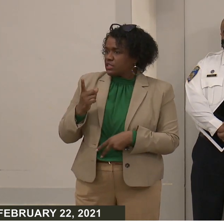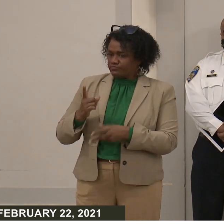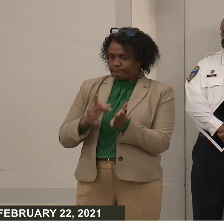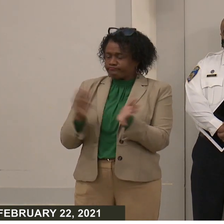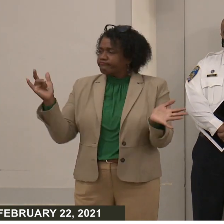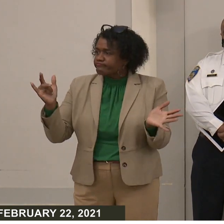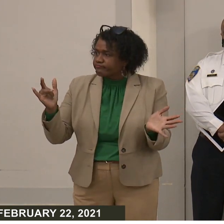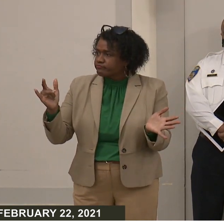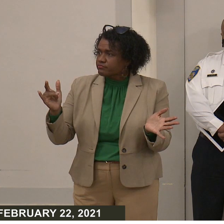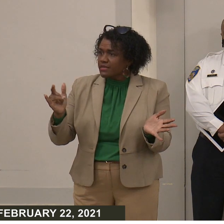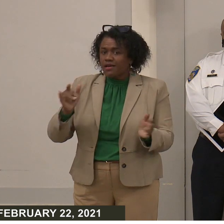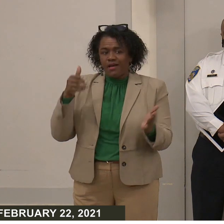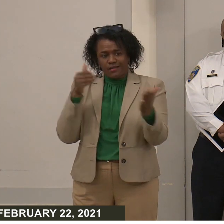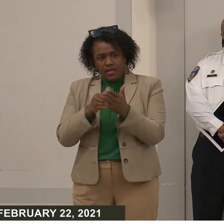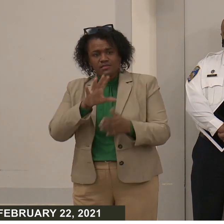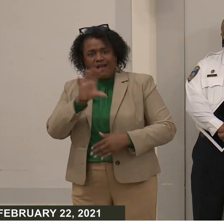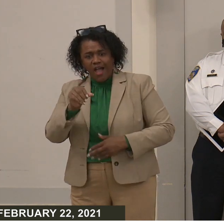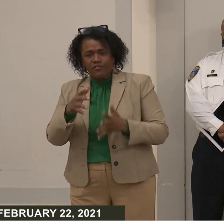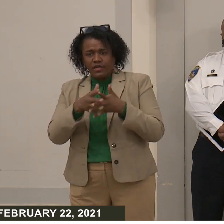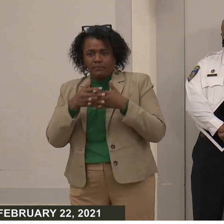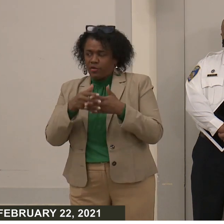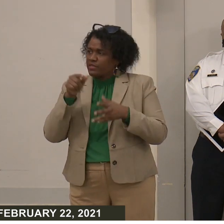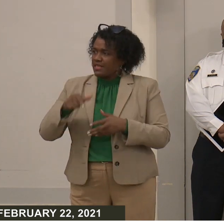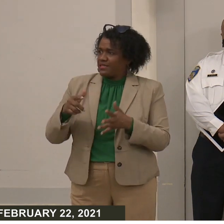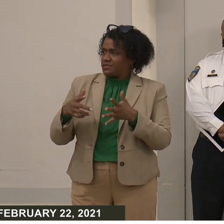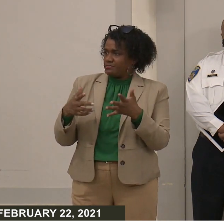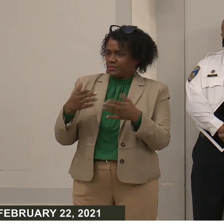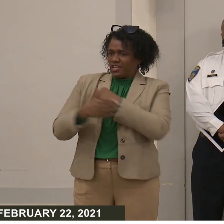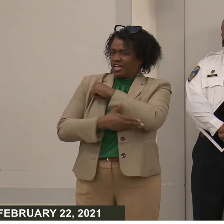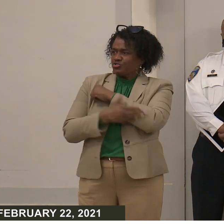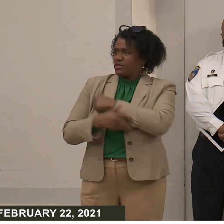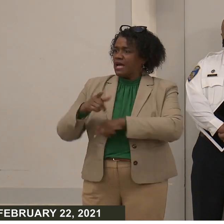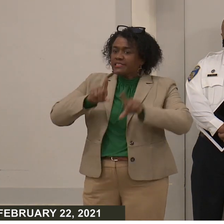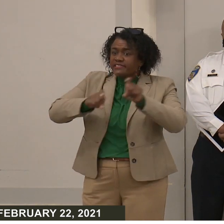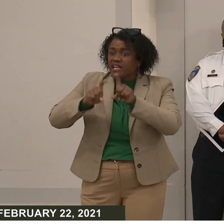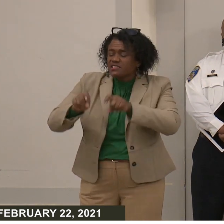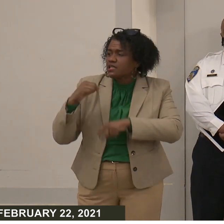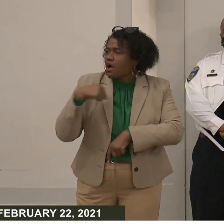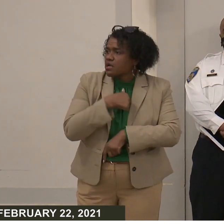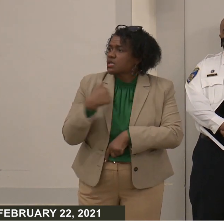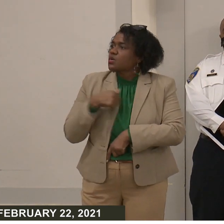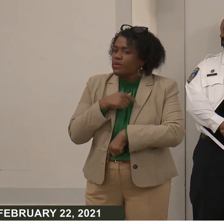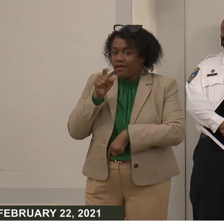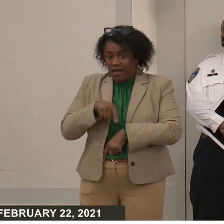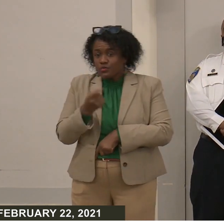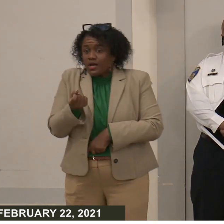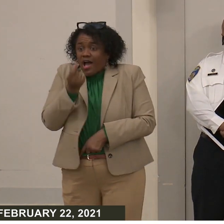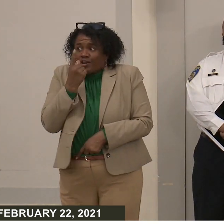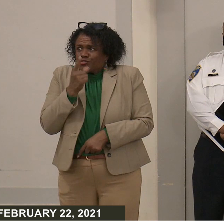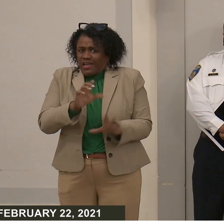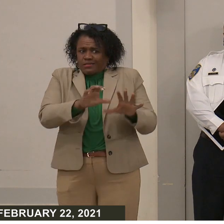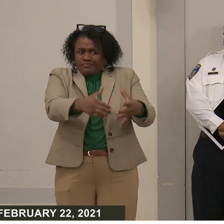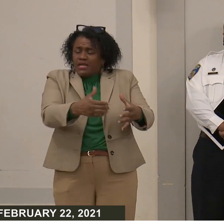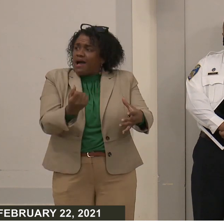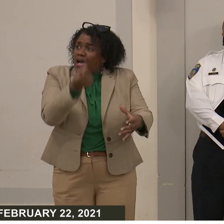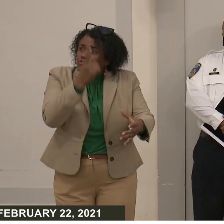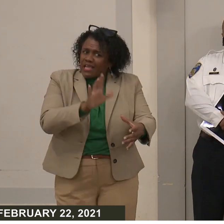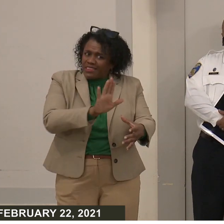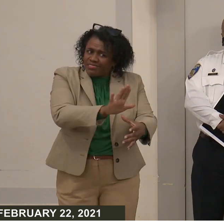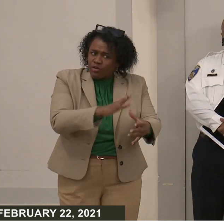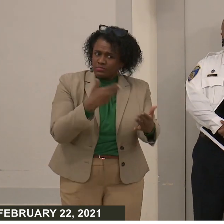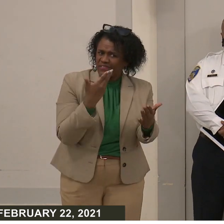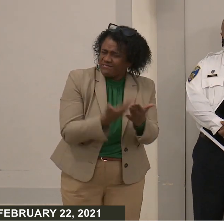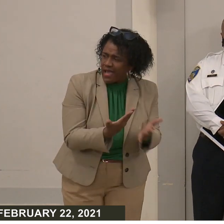used African Americans in this country as guinea pigs. We have to go into that conversation understanding that that is